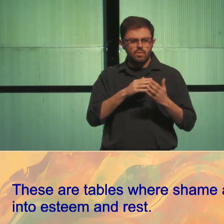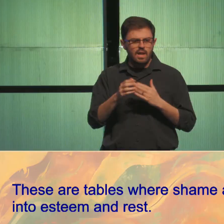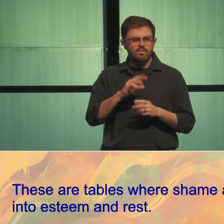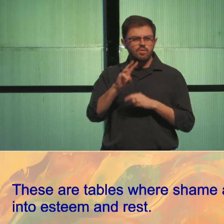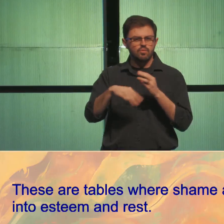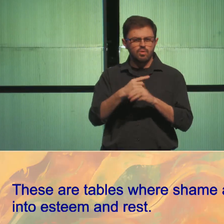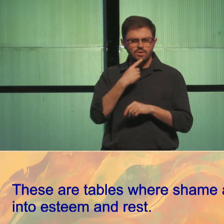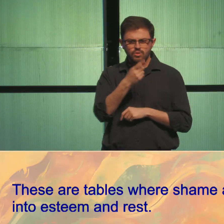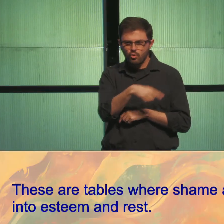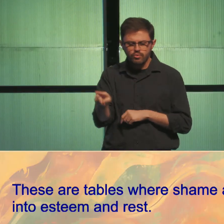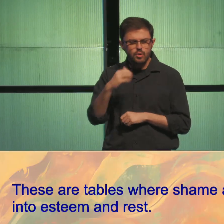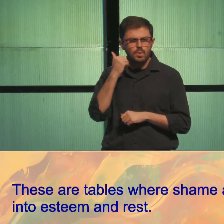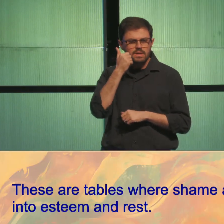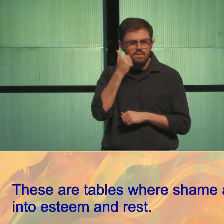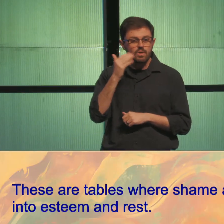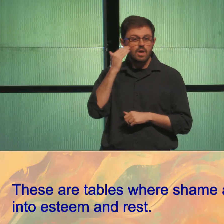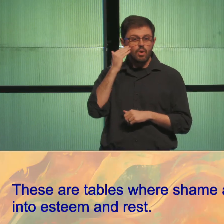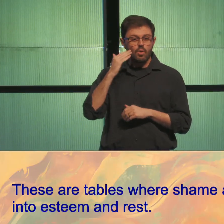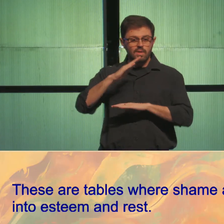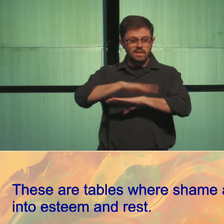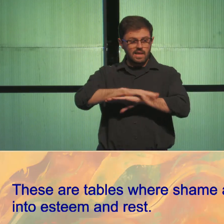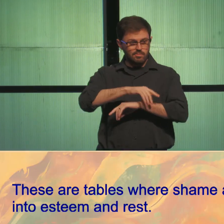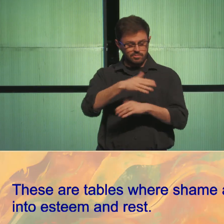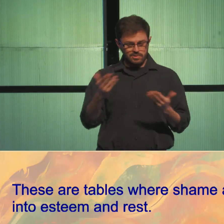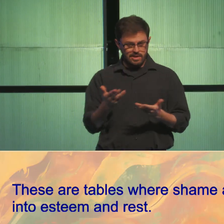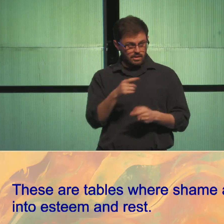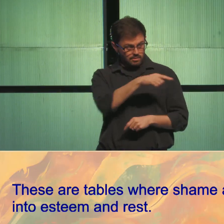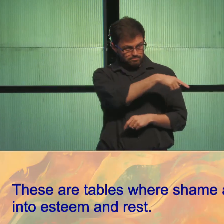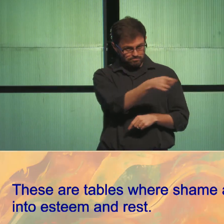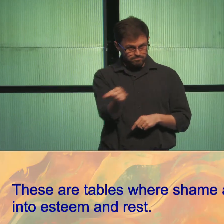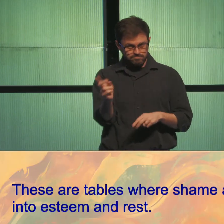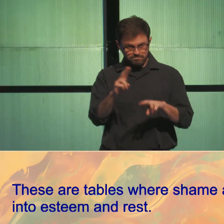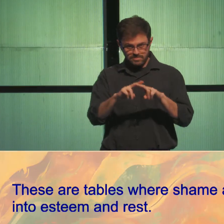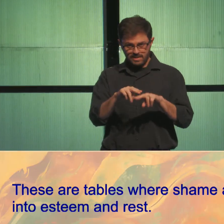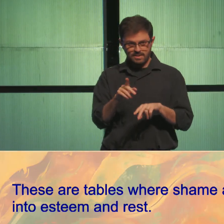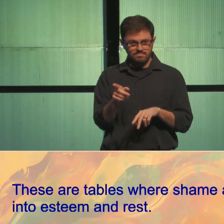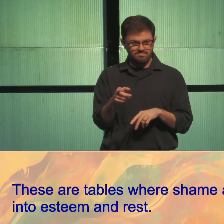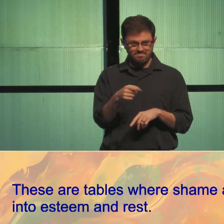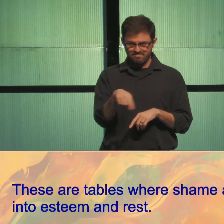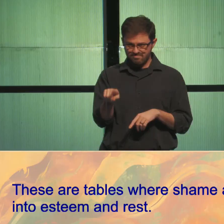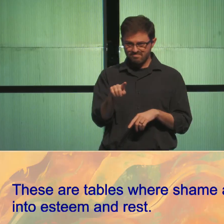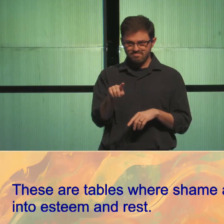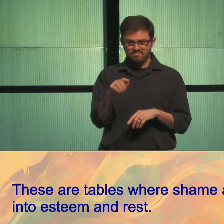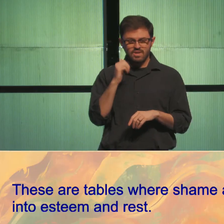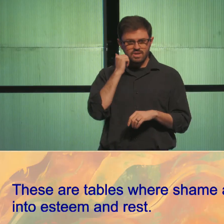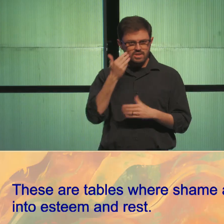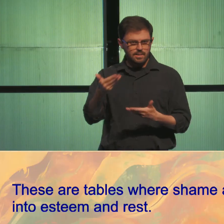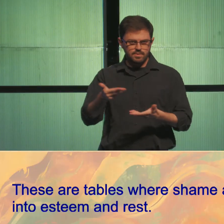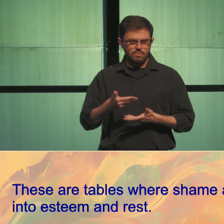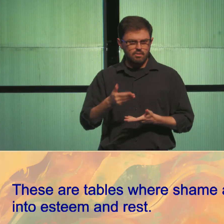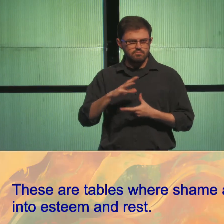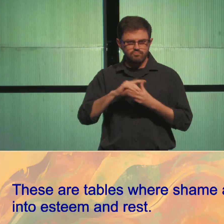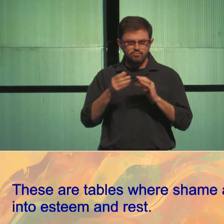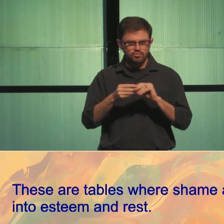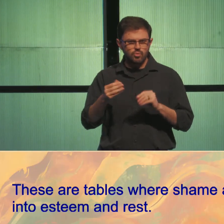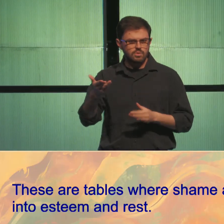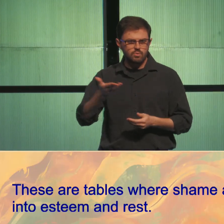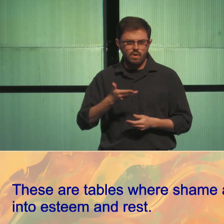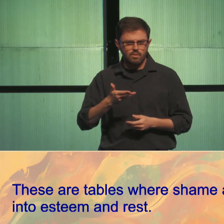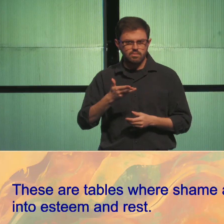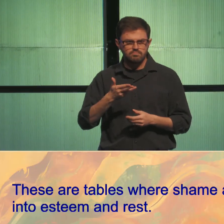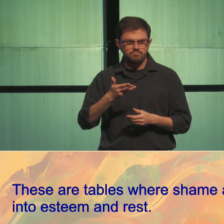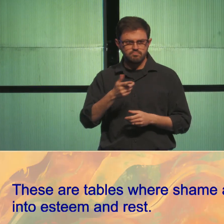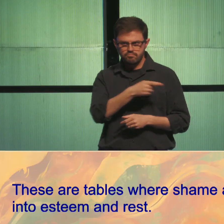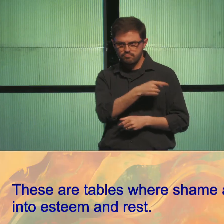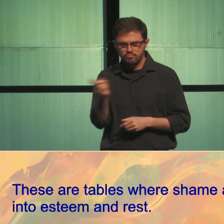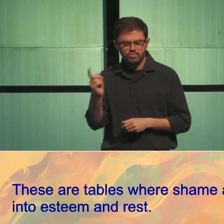and know that tables here, these tables, no, shame is welcome, stories are welcome. All of you